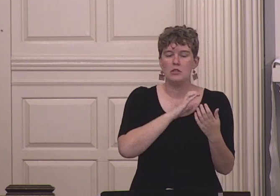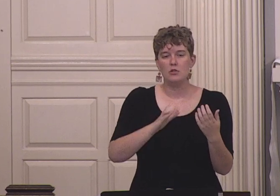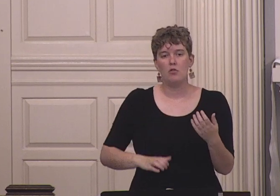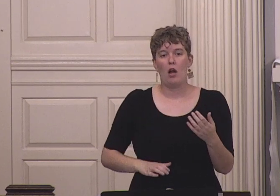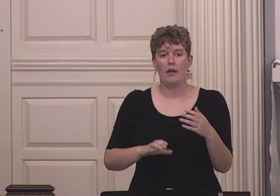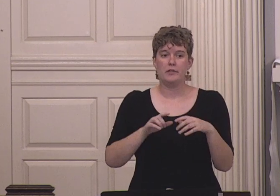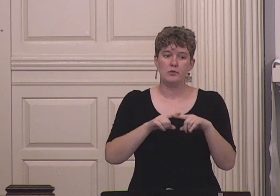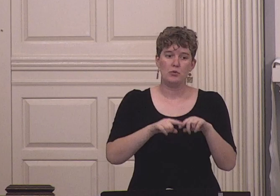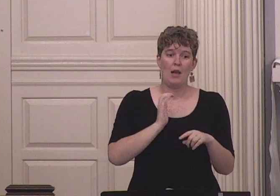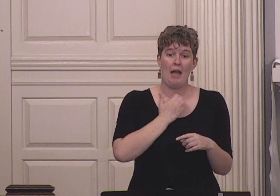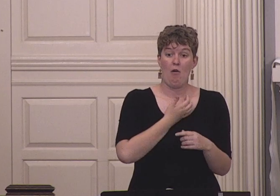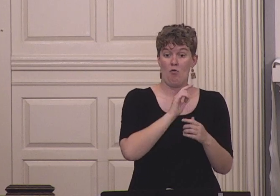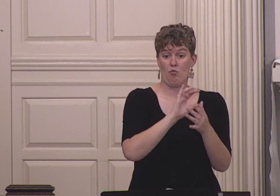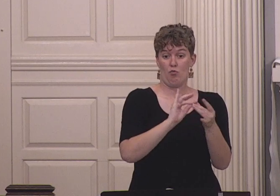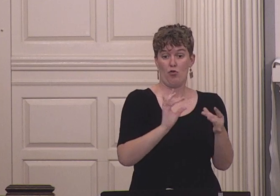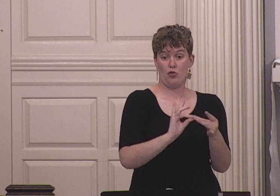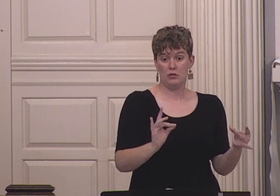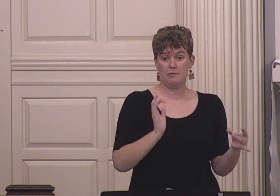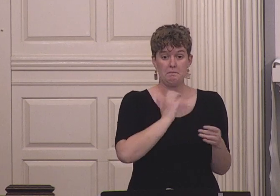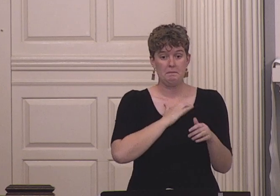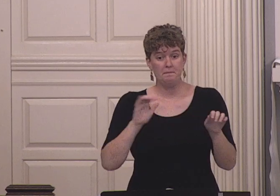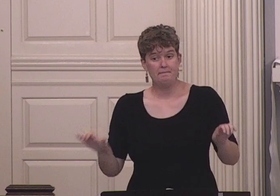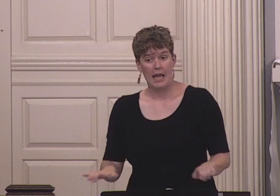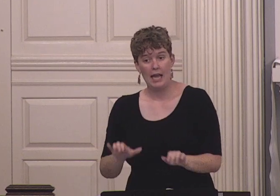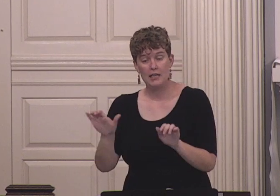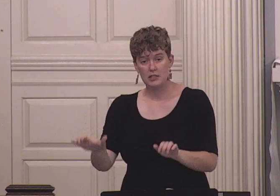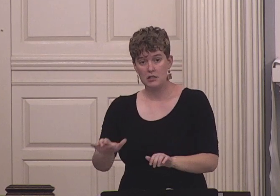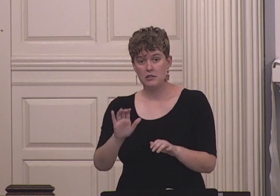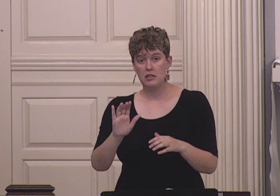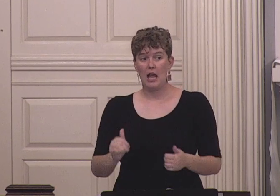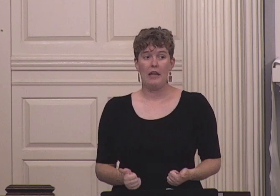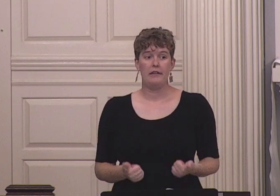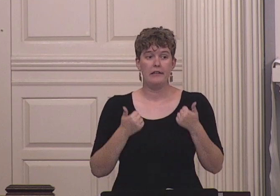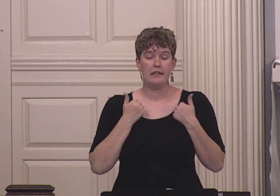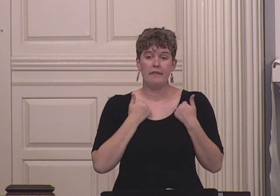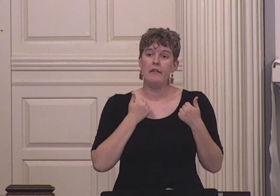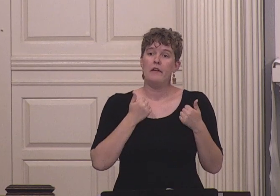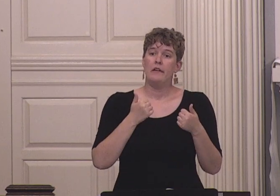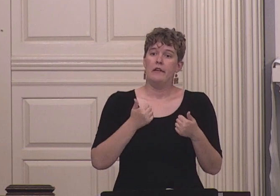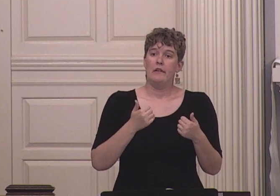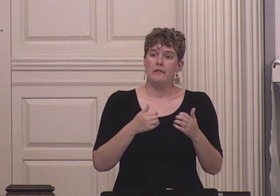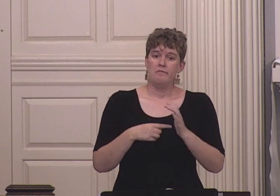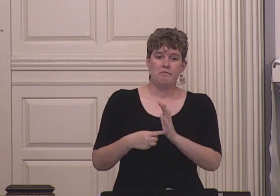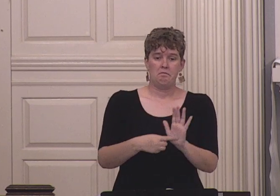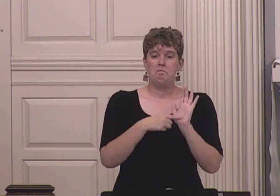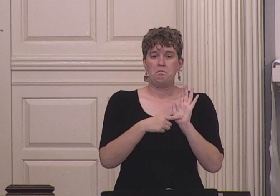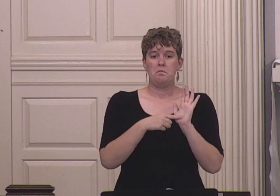our actions and live a life of Christian witness without fear.